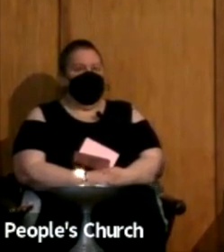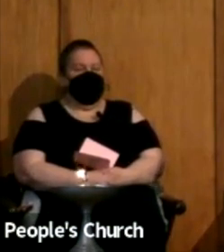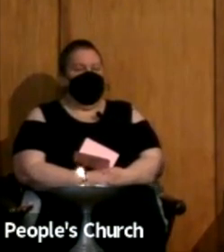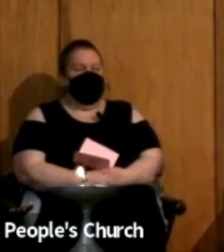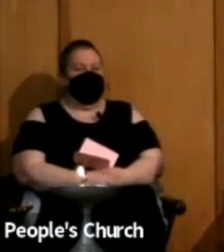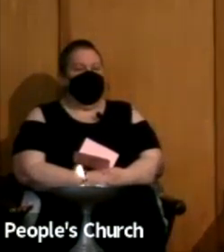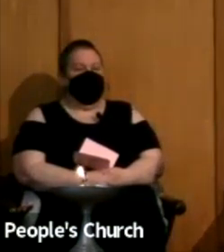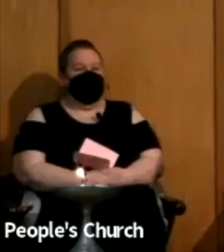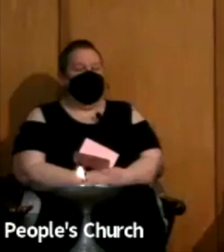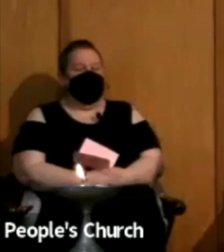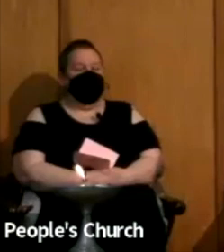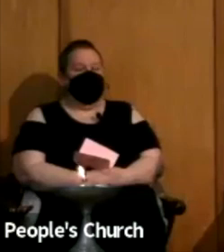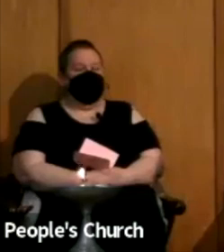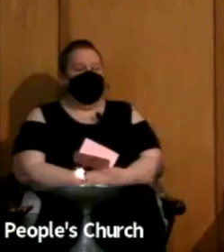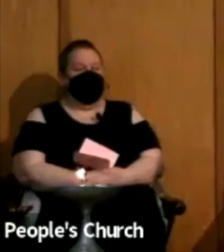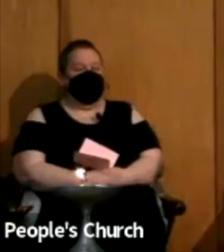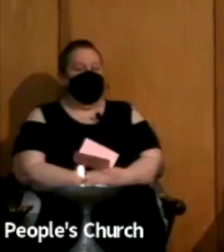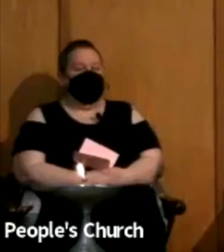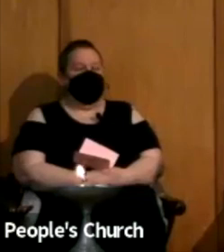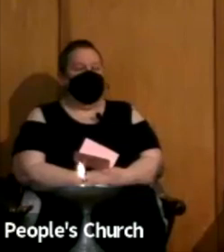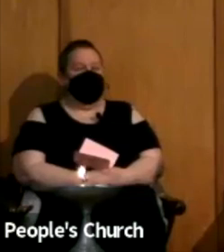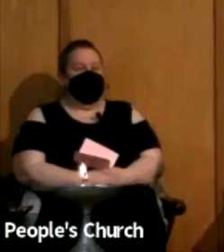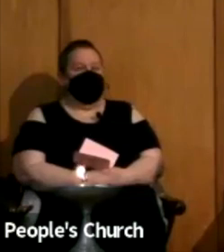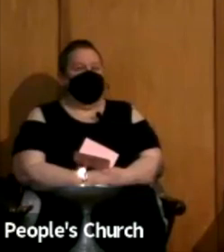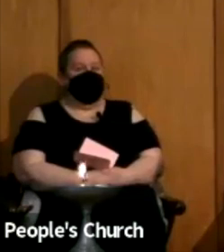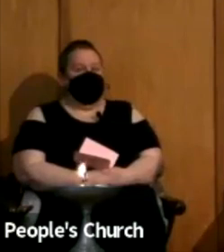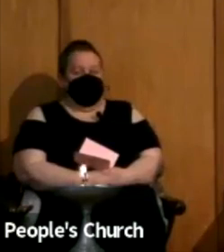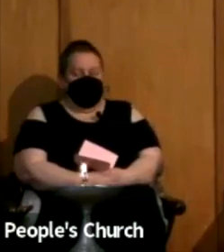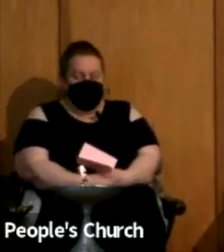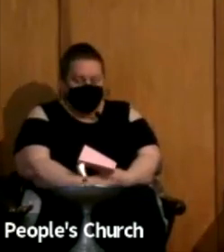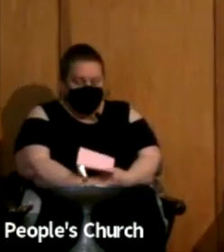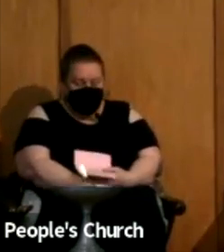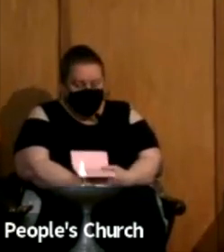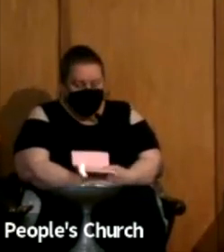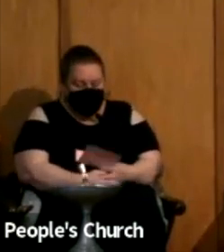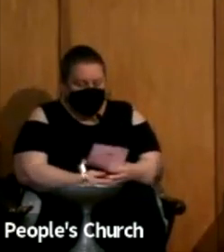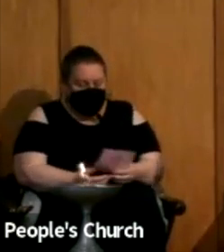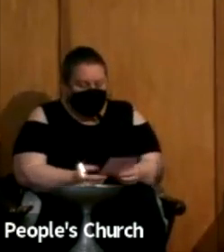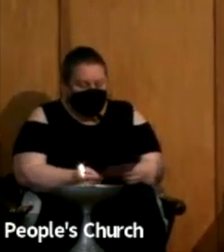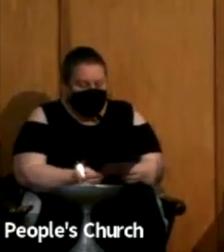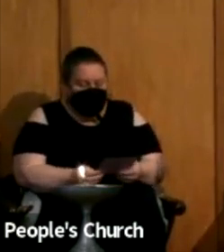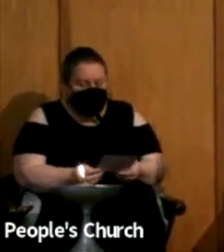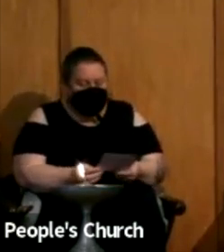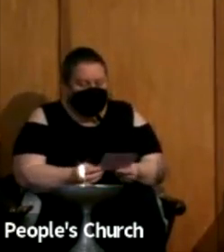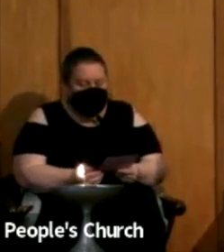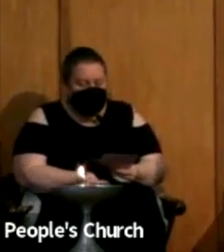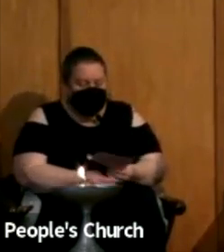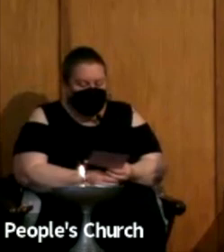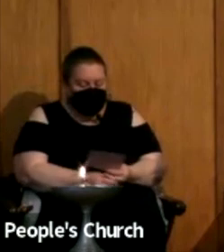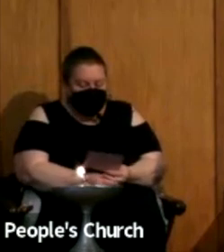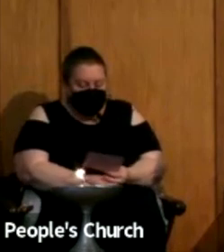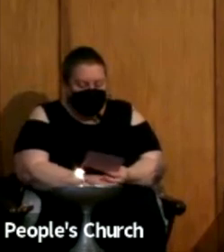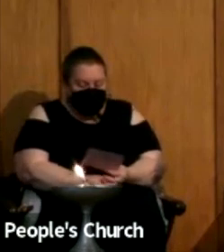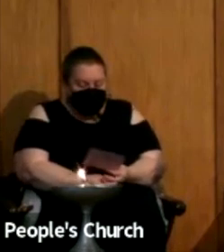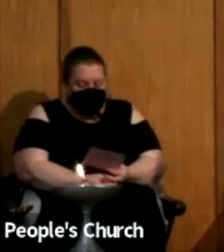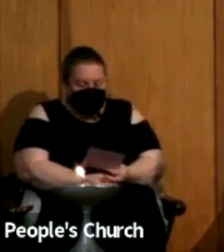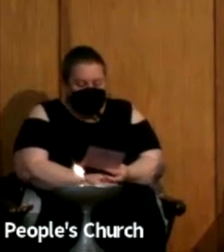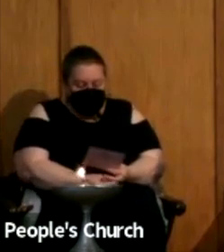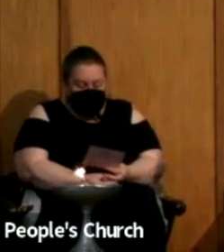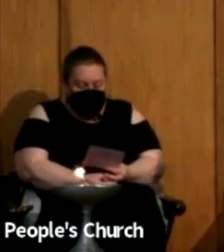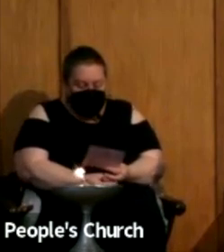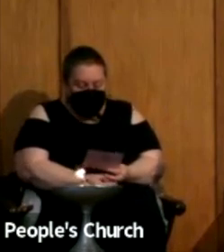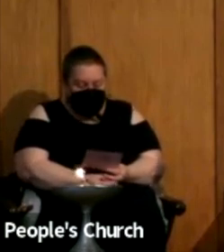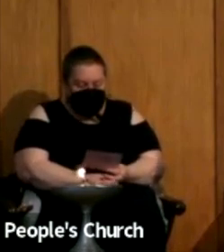Your body is your own. There will be those who claim they desire your beauty, when in truth